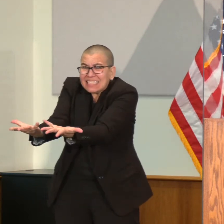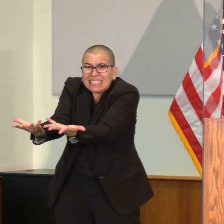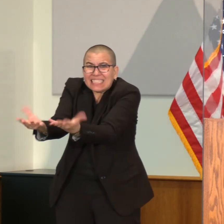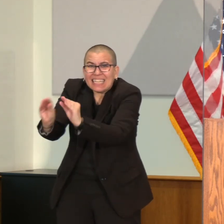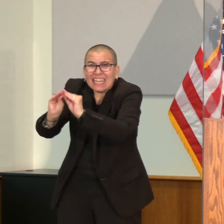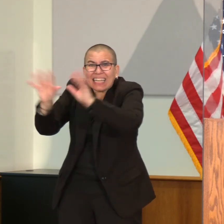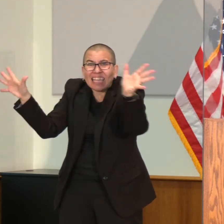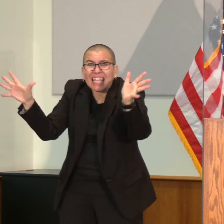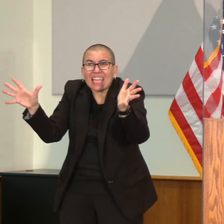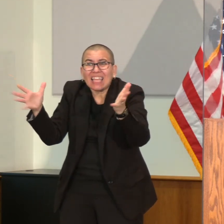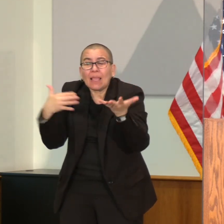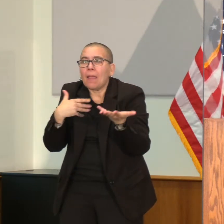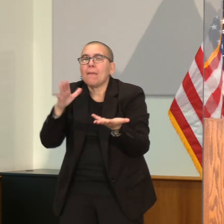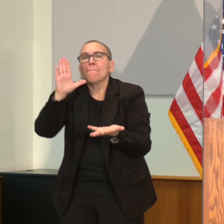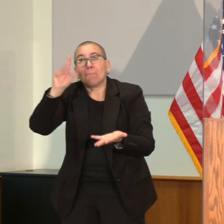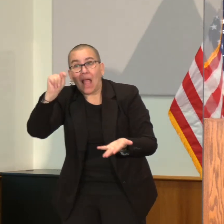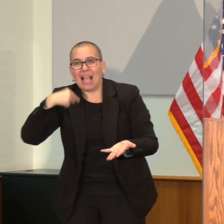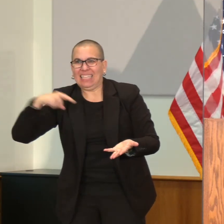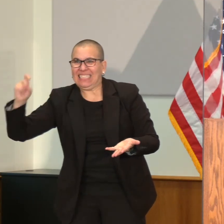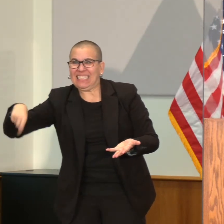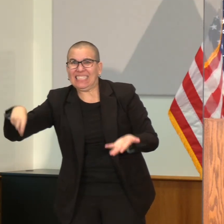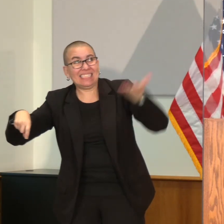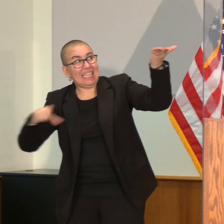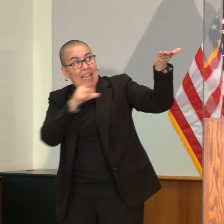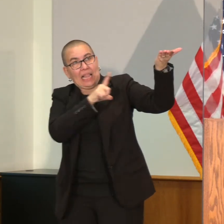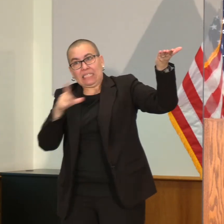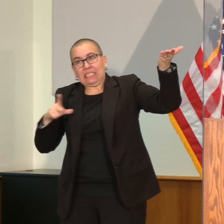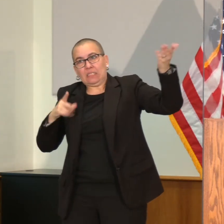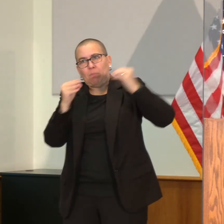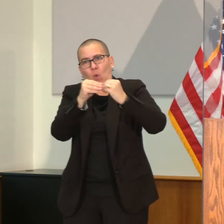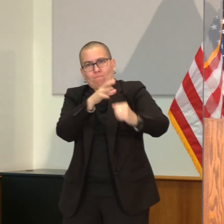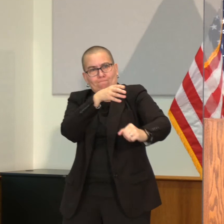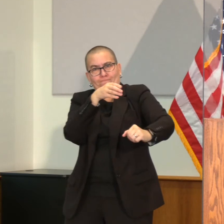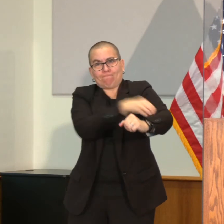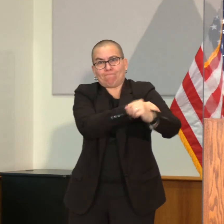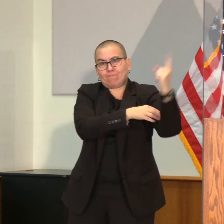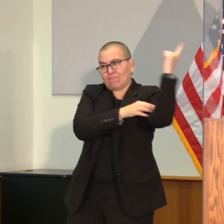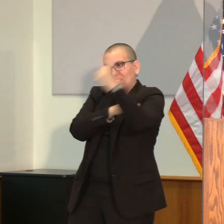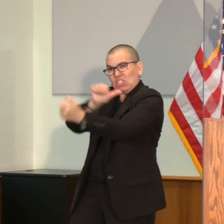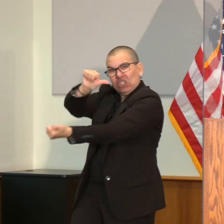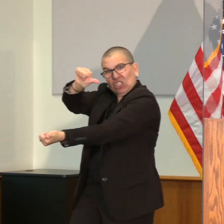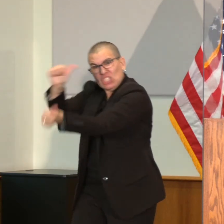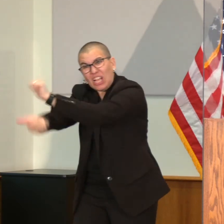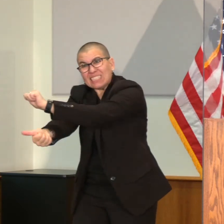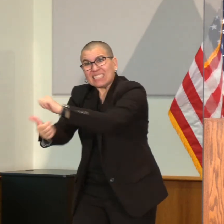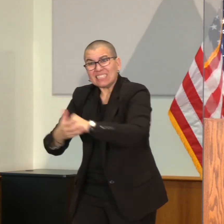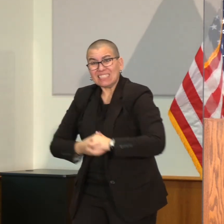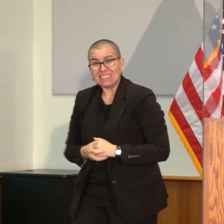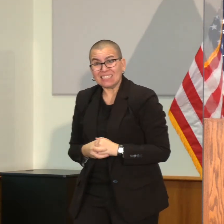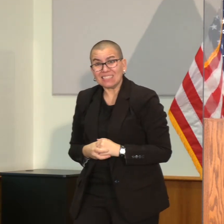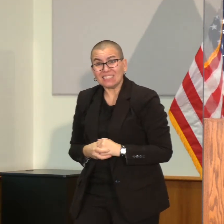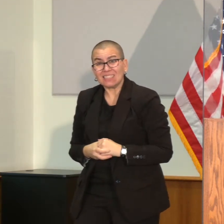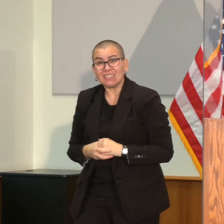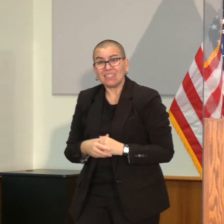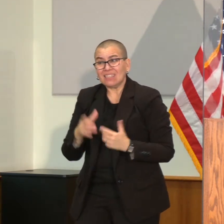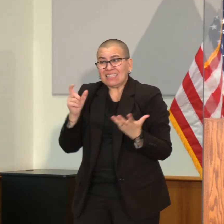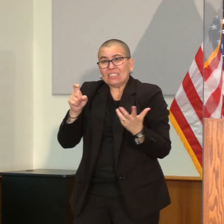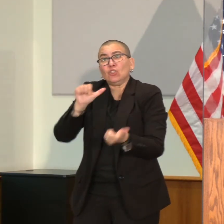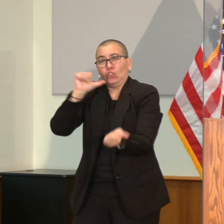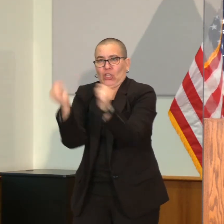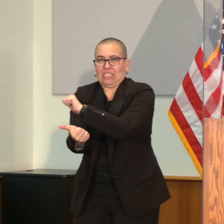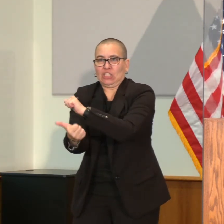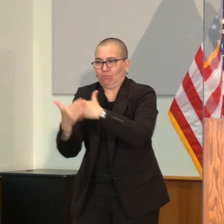would further help to see statutory affirmation of its need to be proactive.